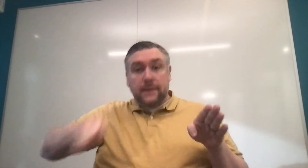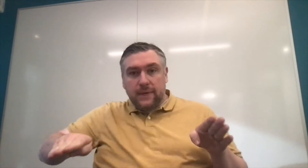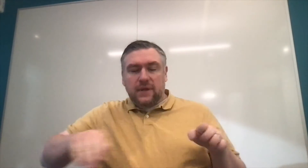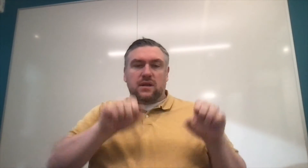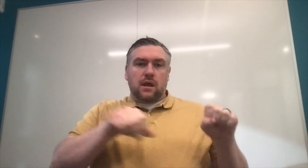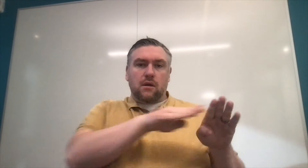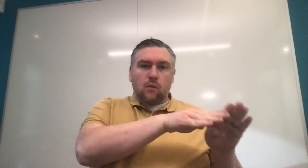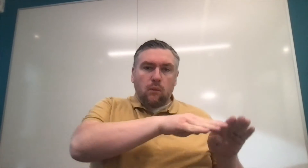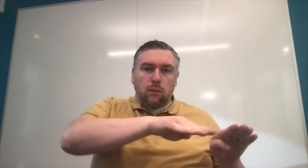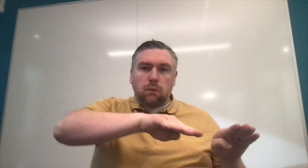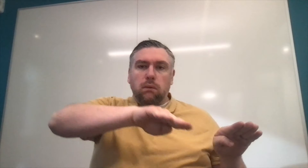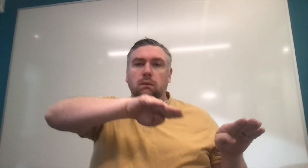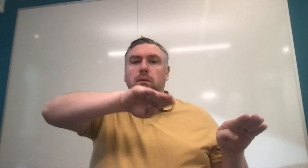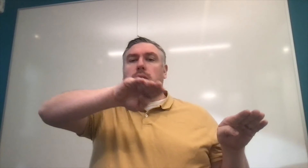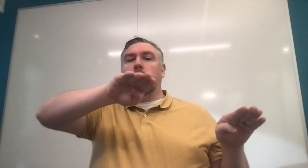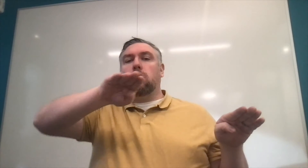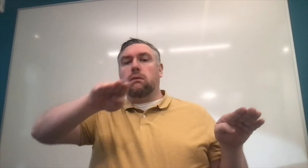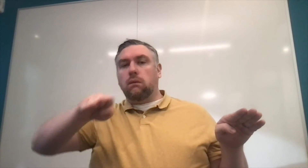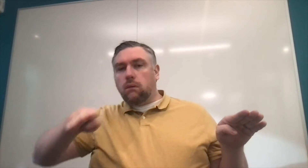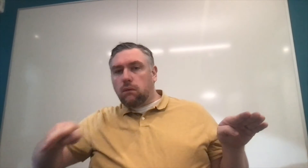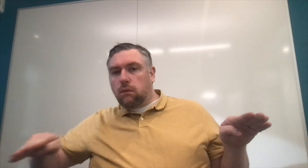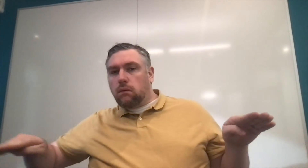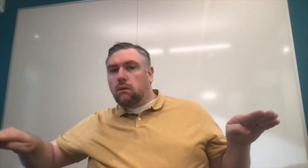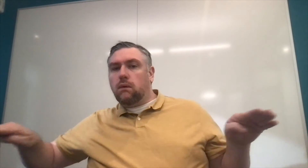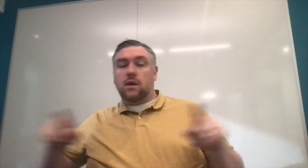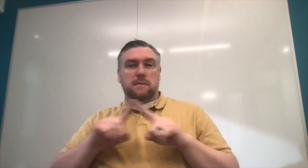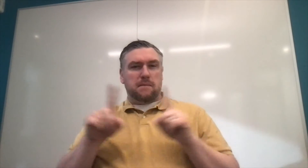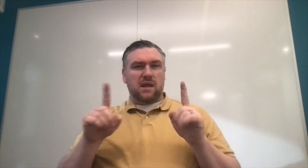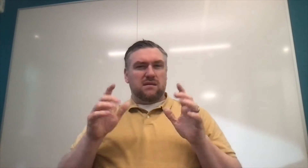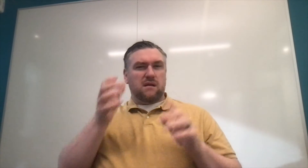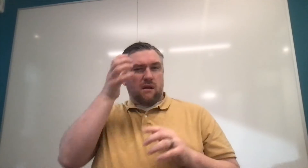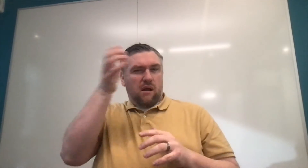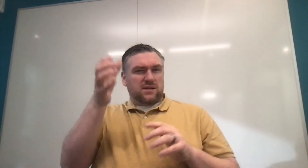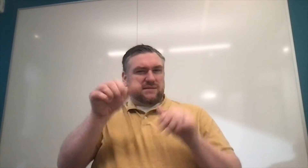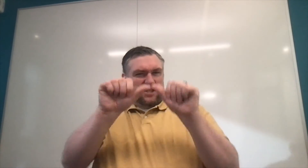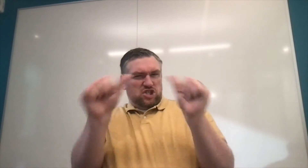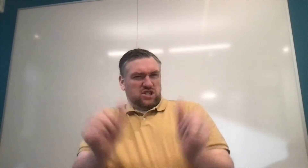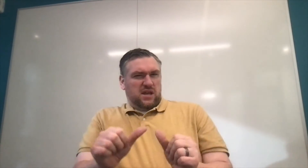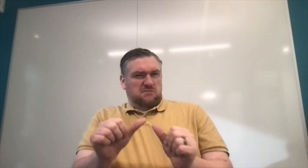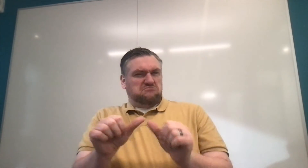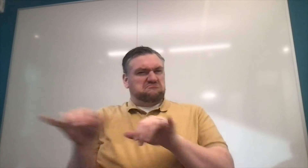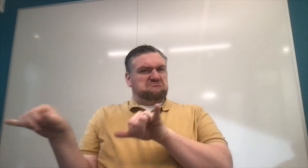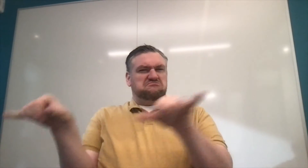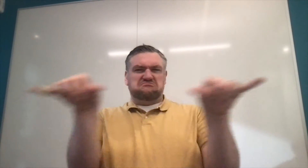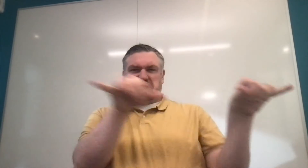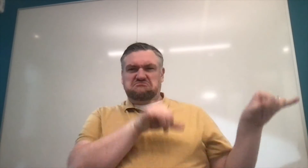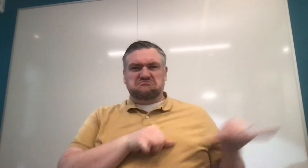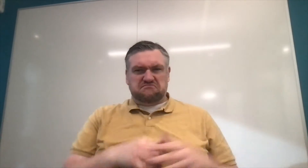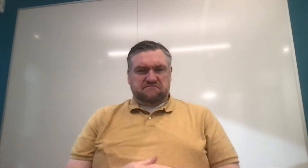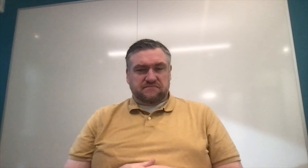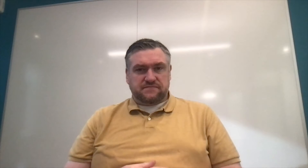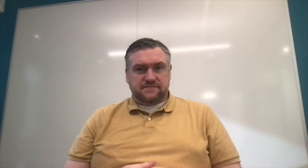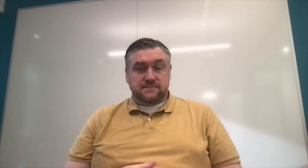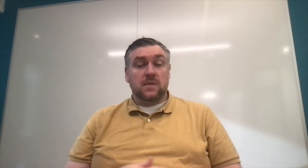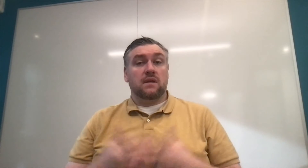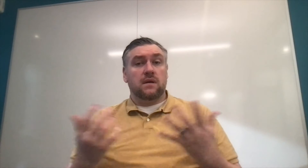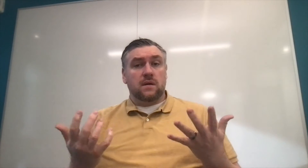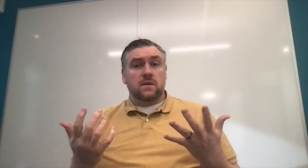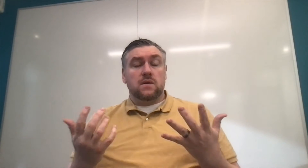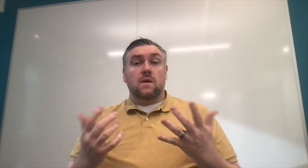Now, it can be highly peaked, it can be kind of low and slow, spread out, but the shape concept is exactly the